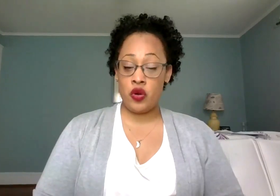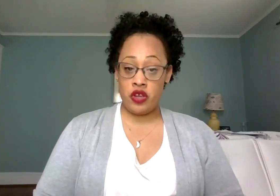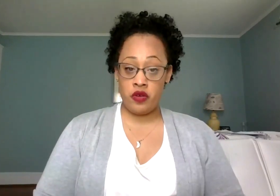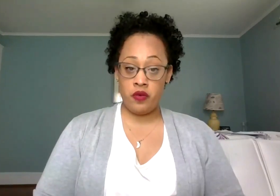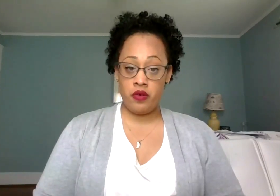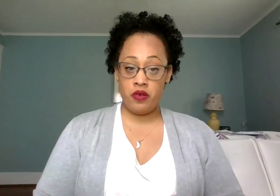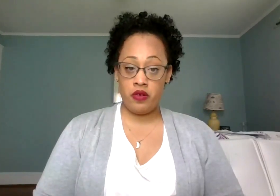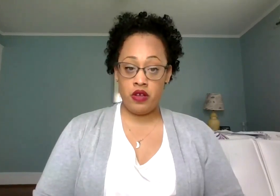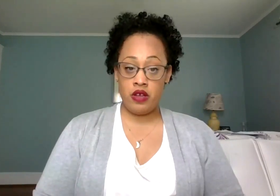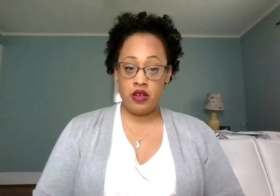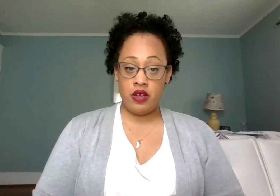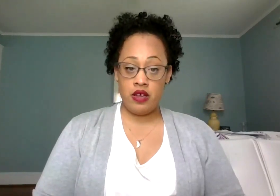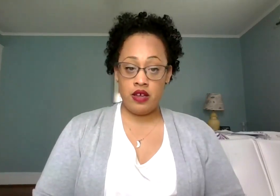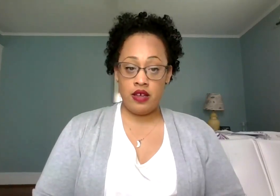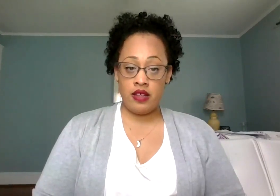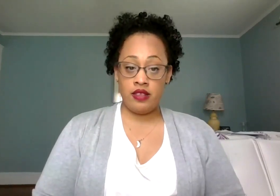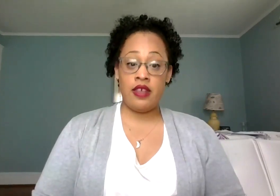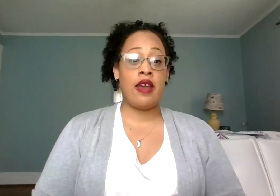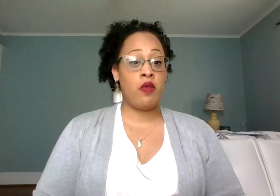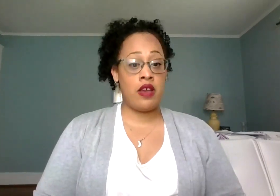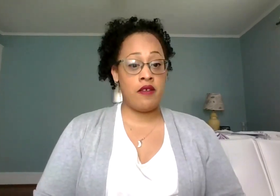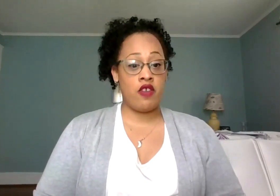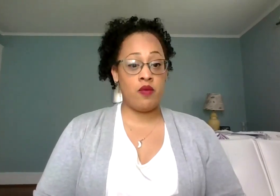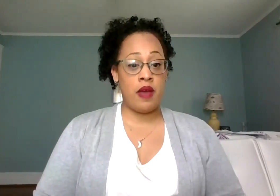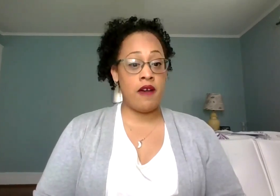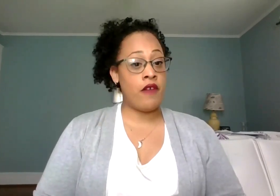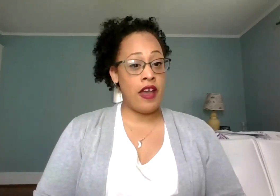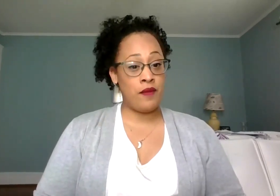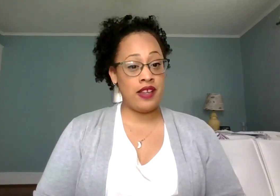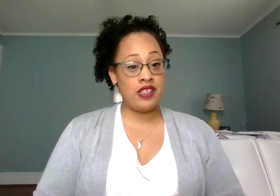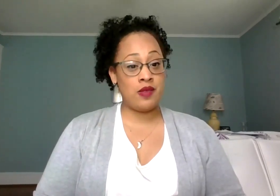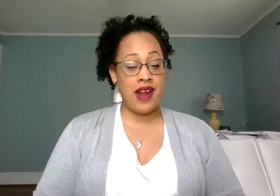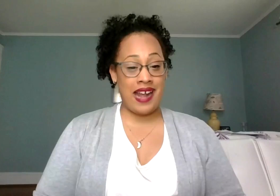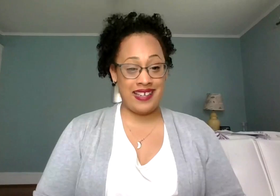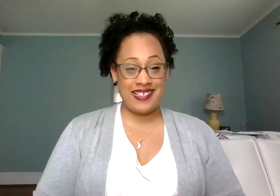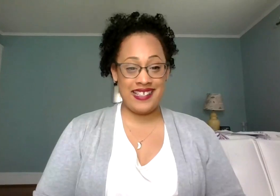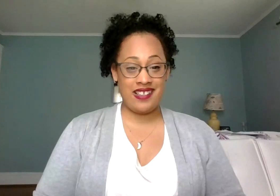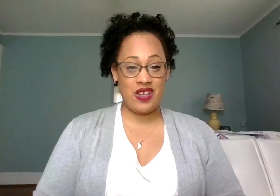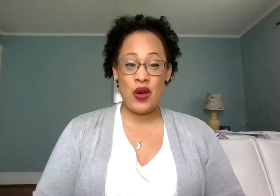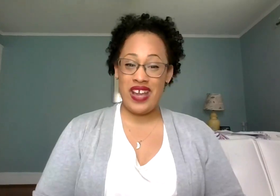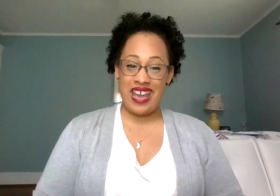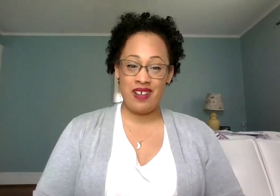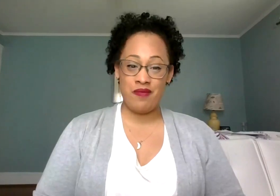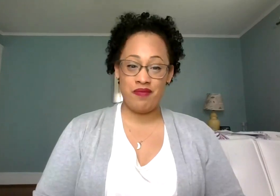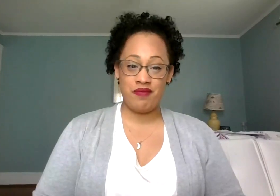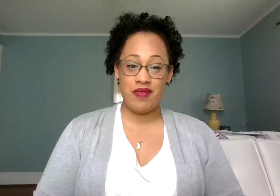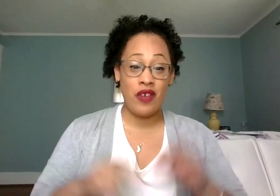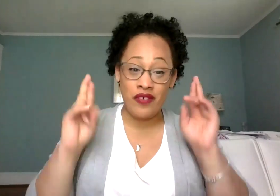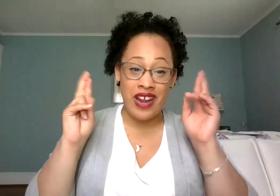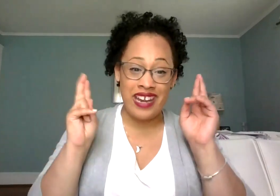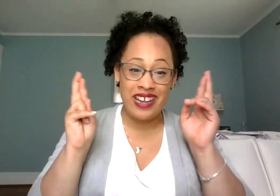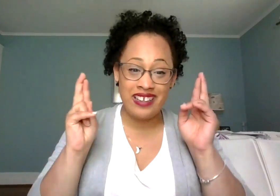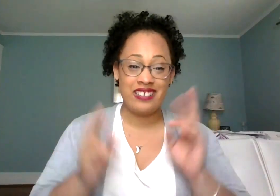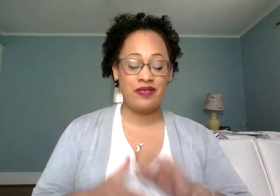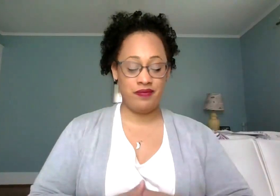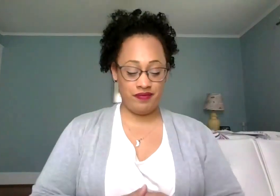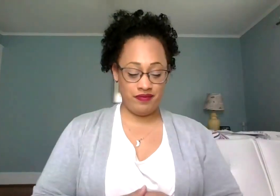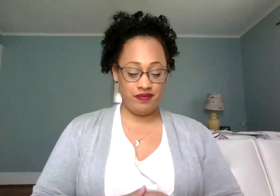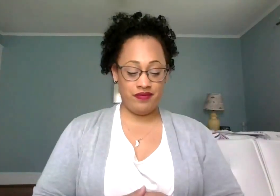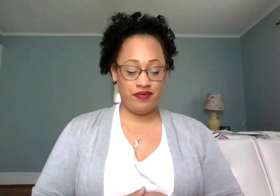you. Then I will give you about 5 minutes to practice. Okay? Everyone ready?